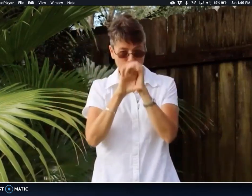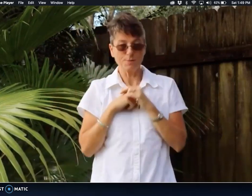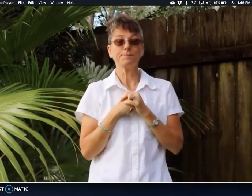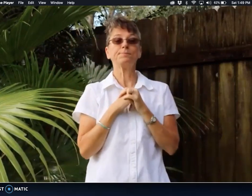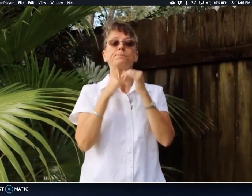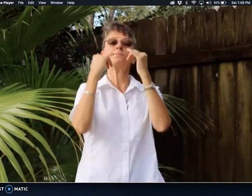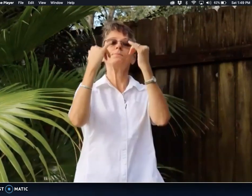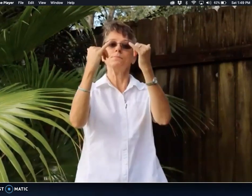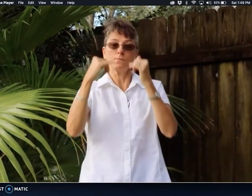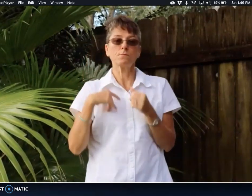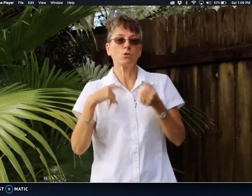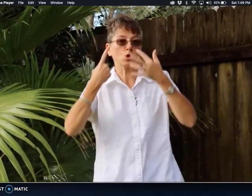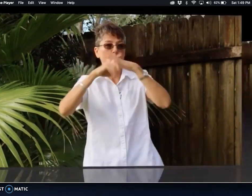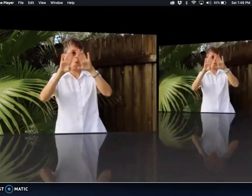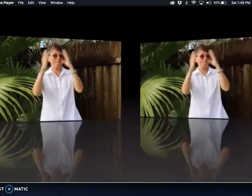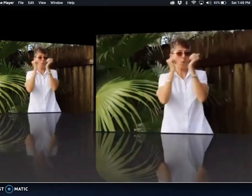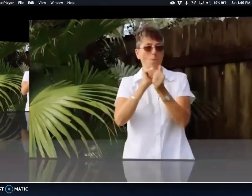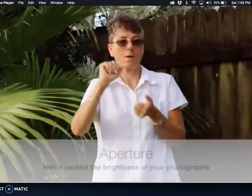help you understand how to take a better picture.